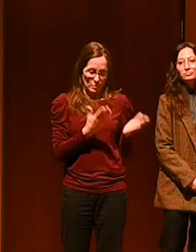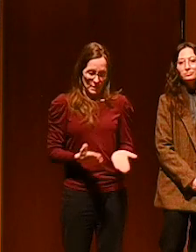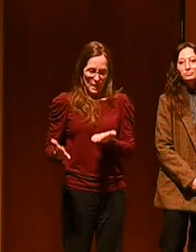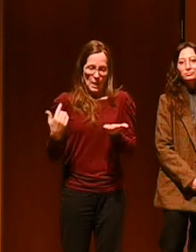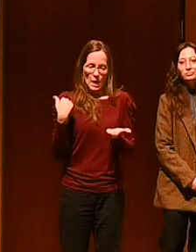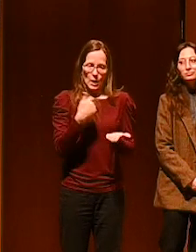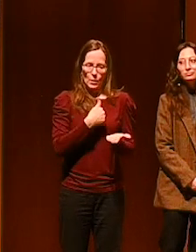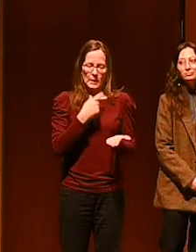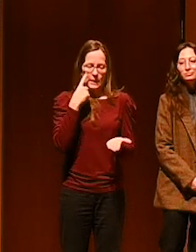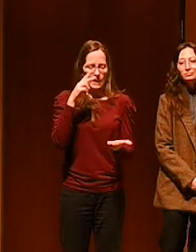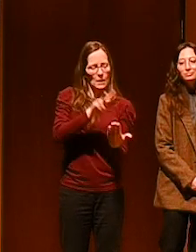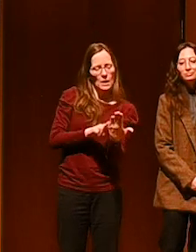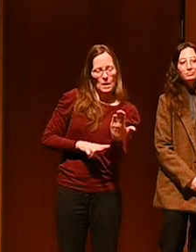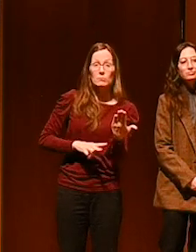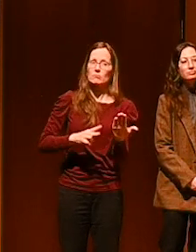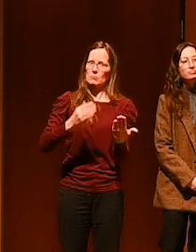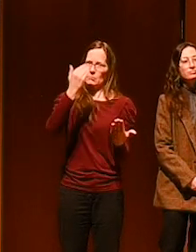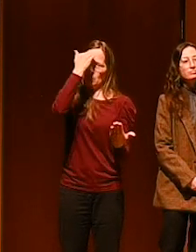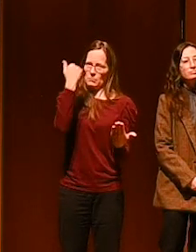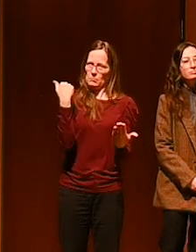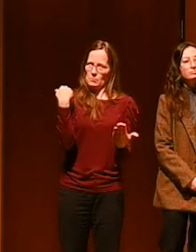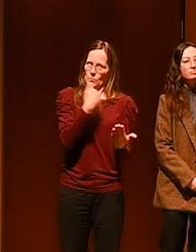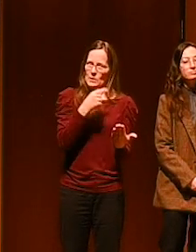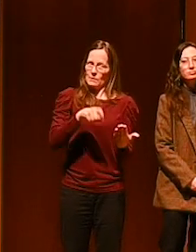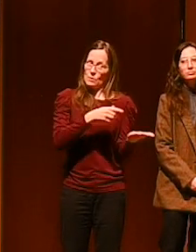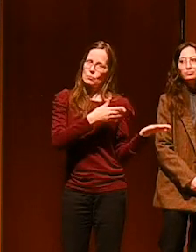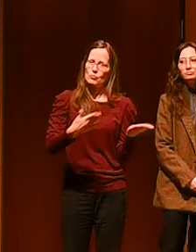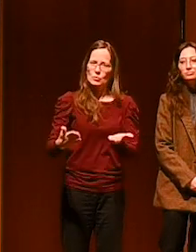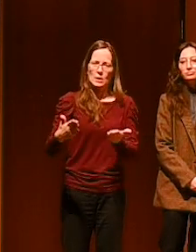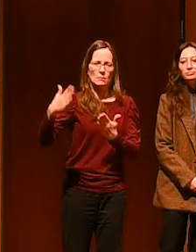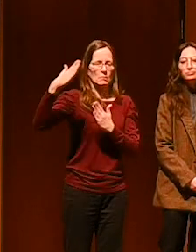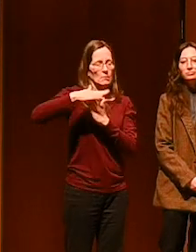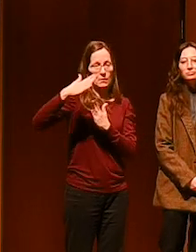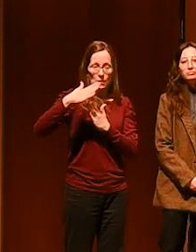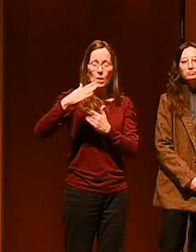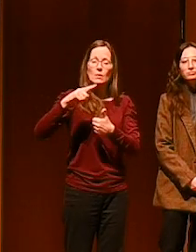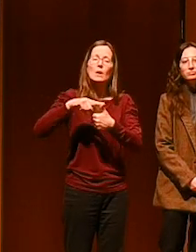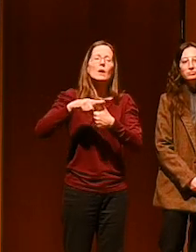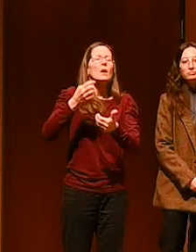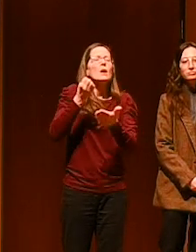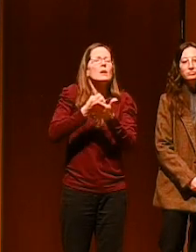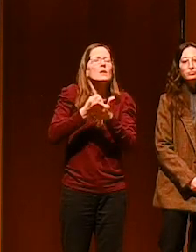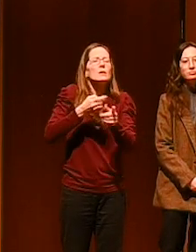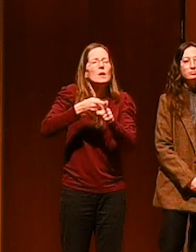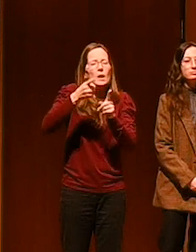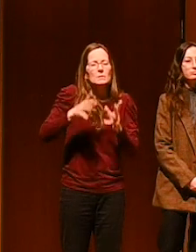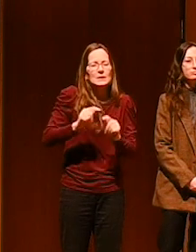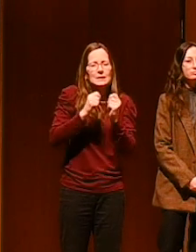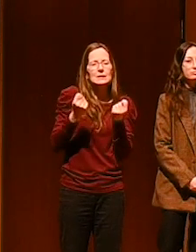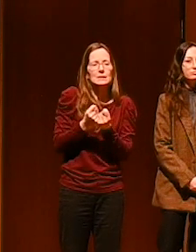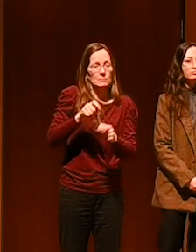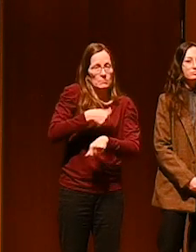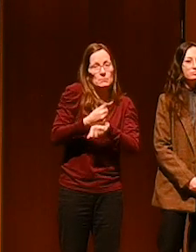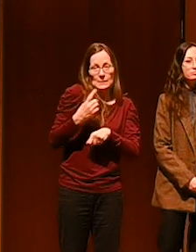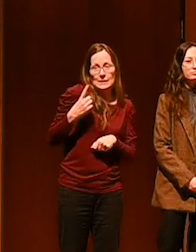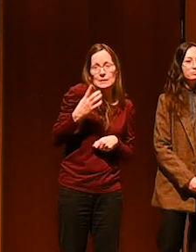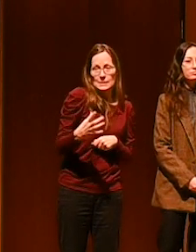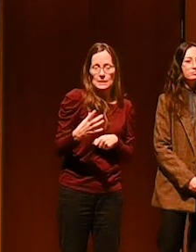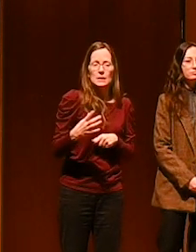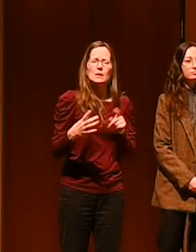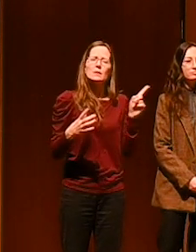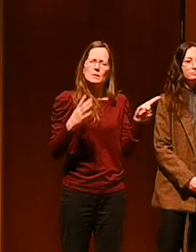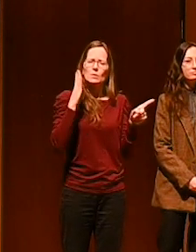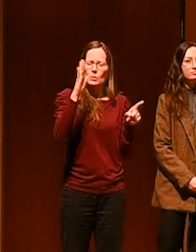A team to you all. So we have an economist team. They're based in DC, John Stover and Associates. They will be working with us throughout